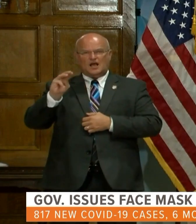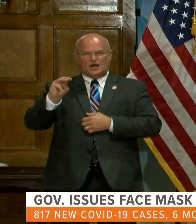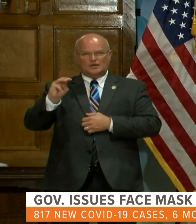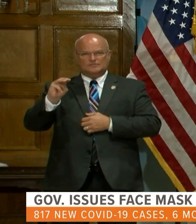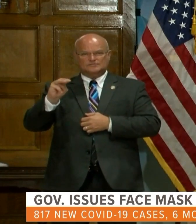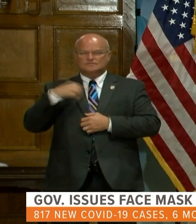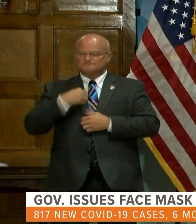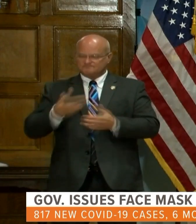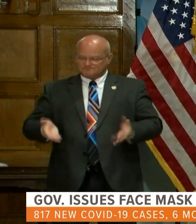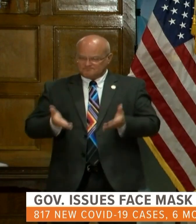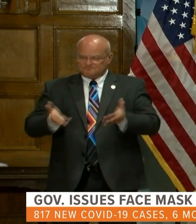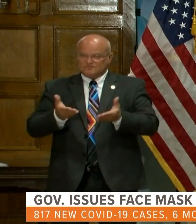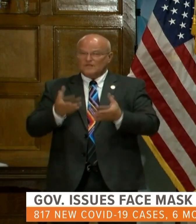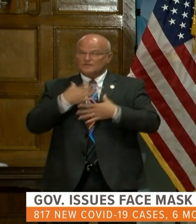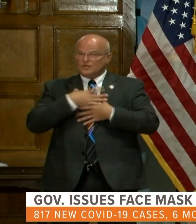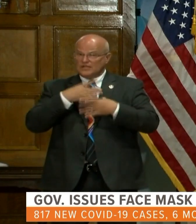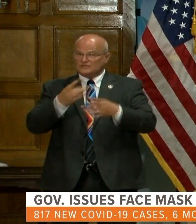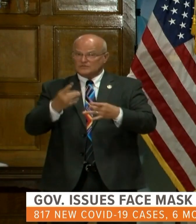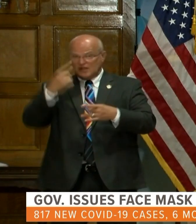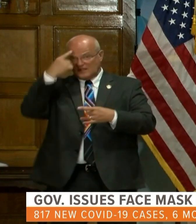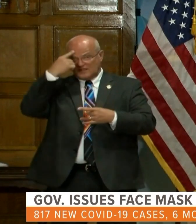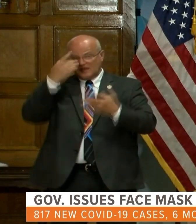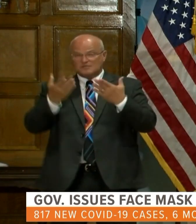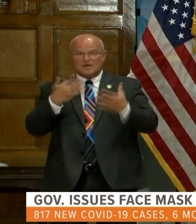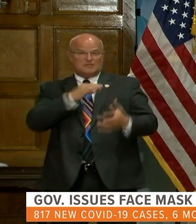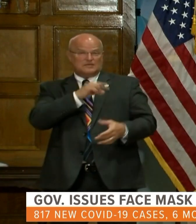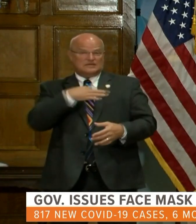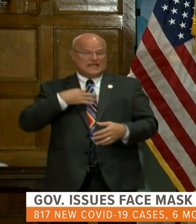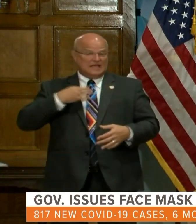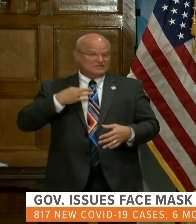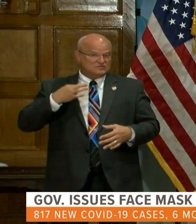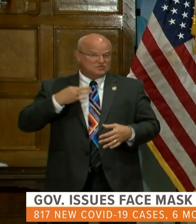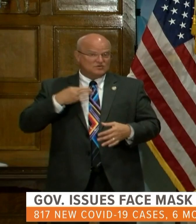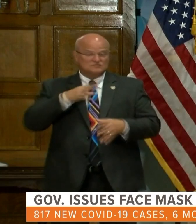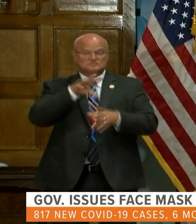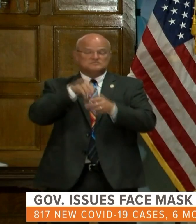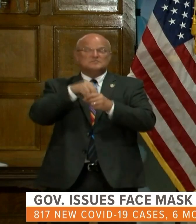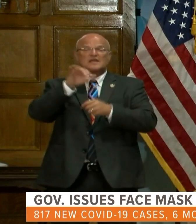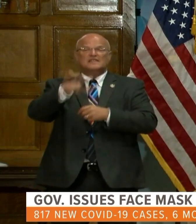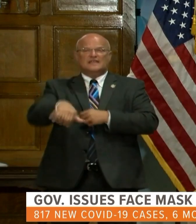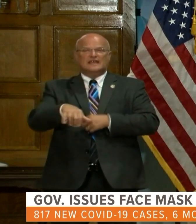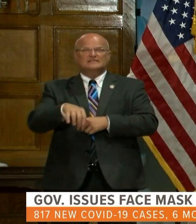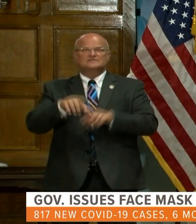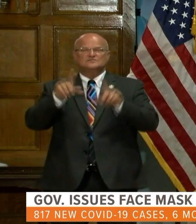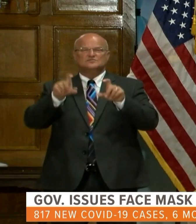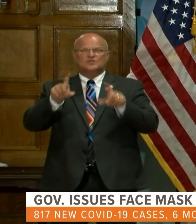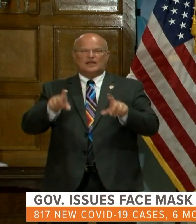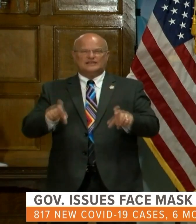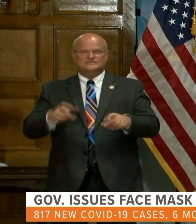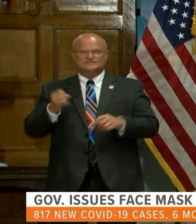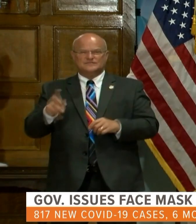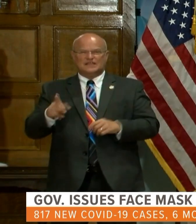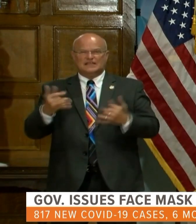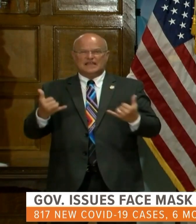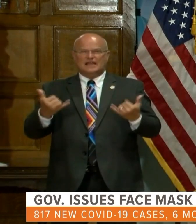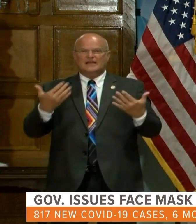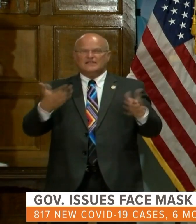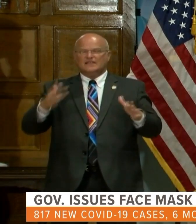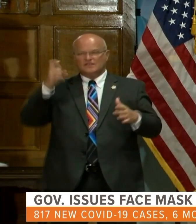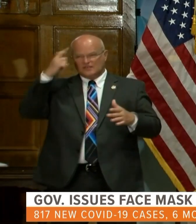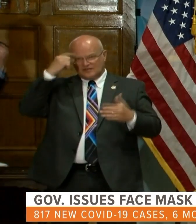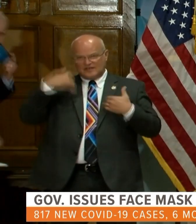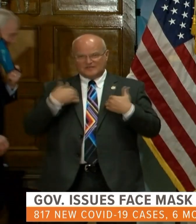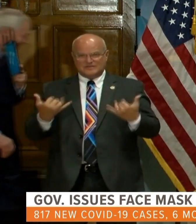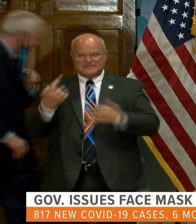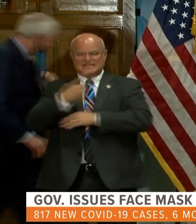arkansascovidvaccine.com. So I would encourage you, if you're interested and you think you might be eligible, to participate in that clinical trial. With that, thank you, Governor, again